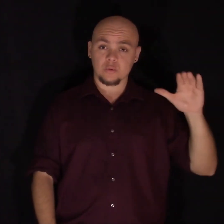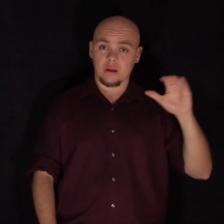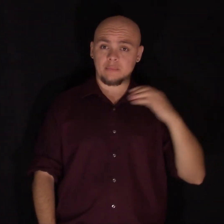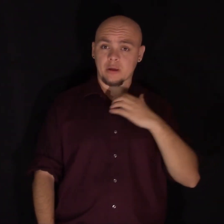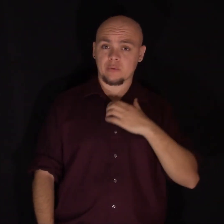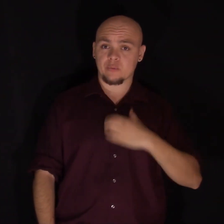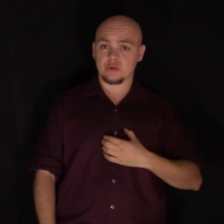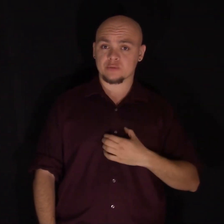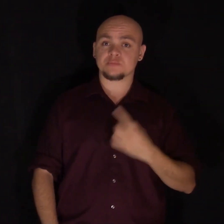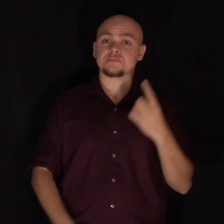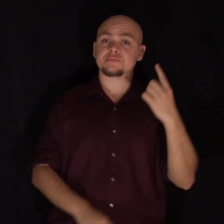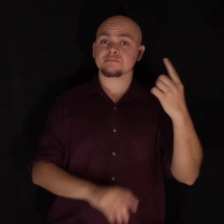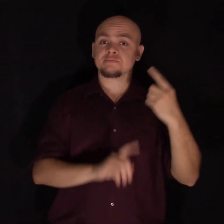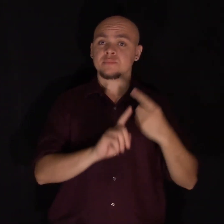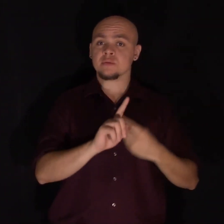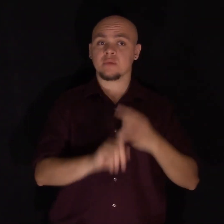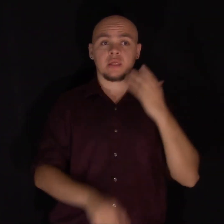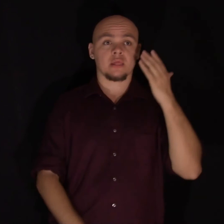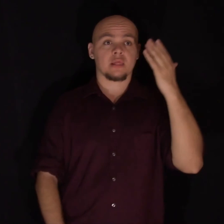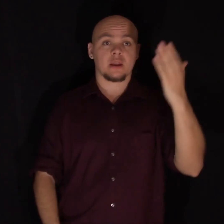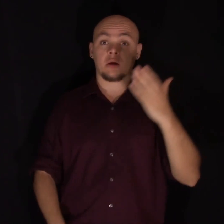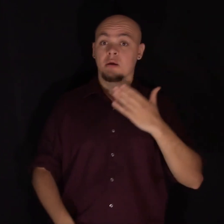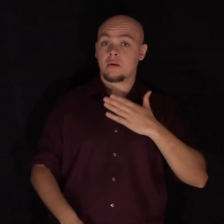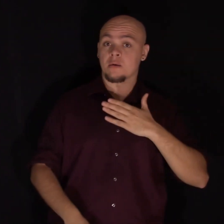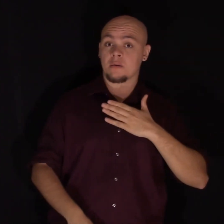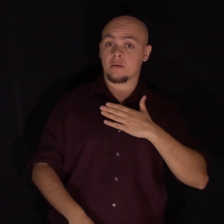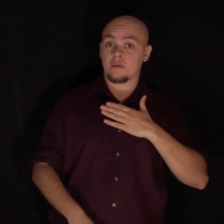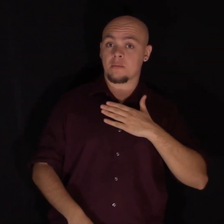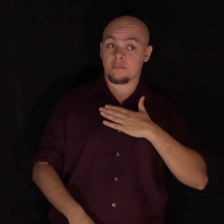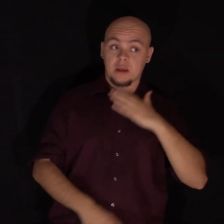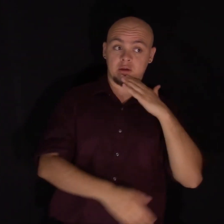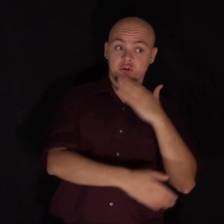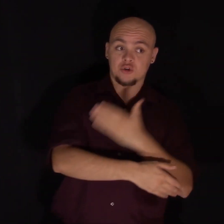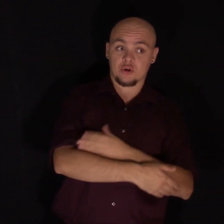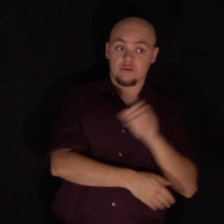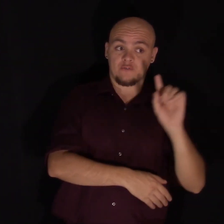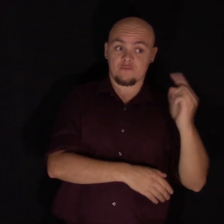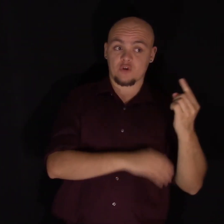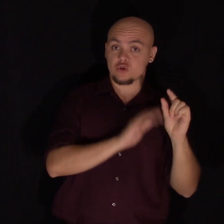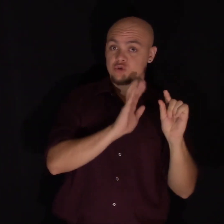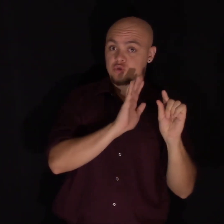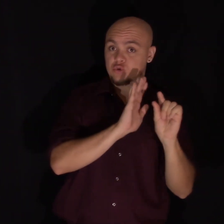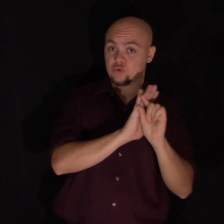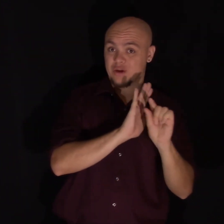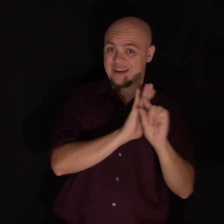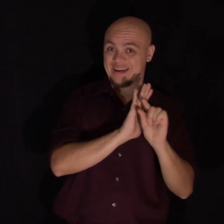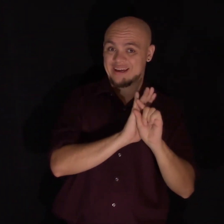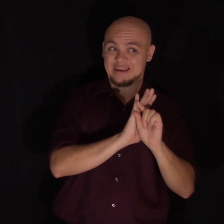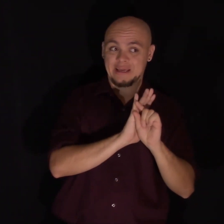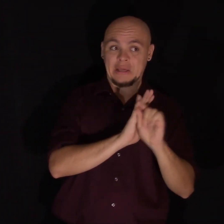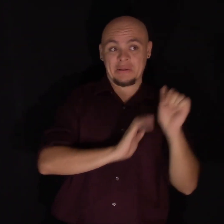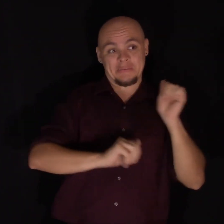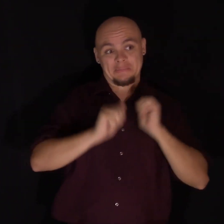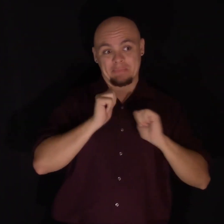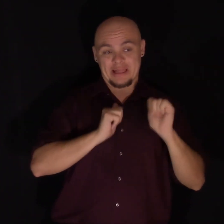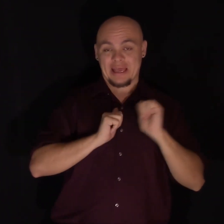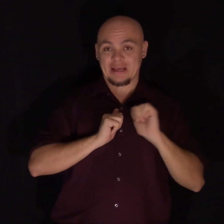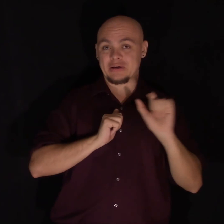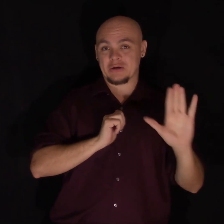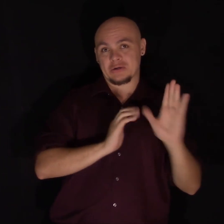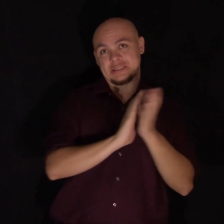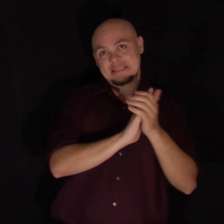About a month later, I was in a performance by my daughter, first grader, not much artistic talent,